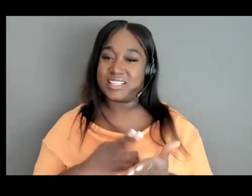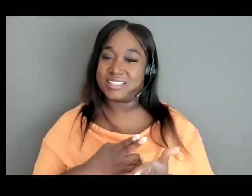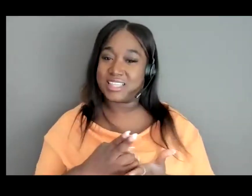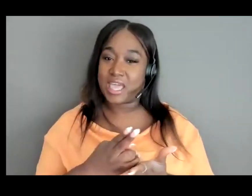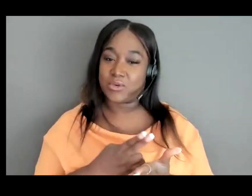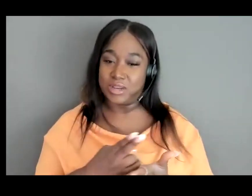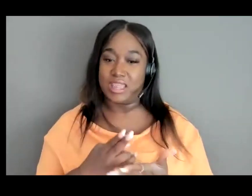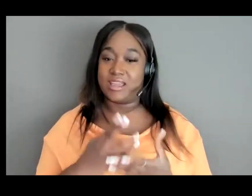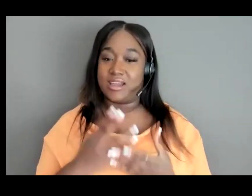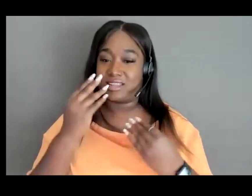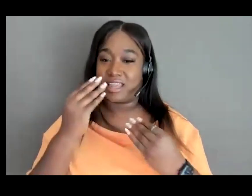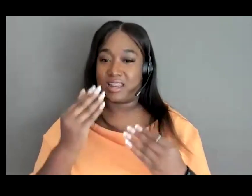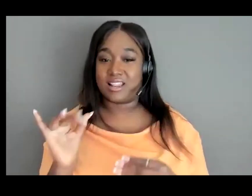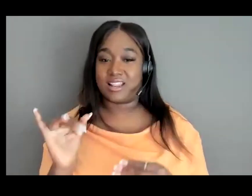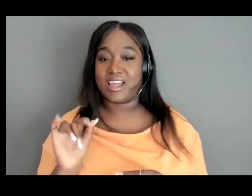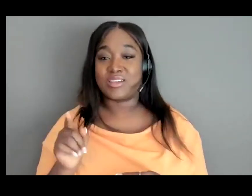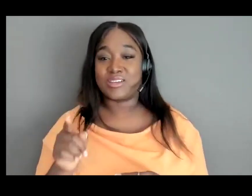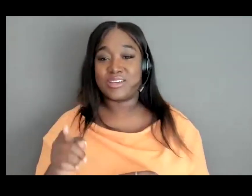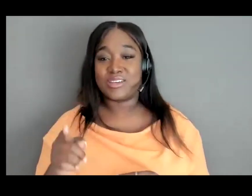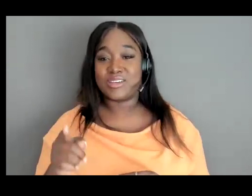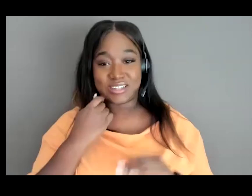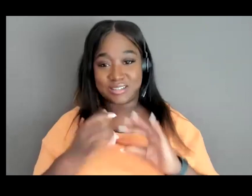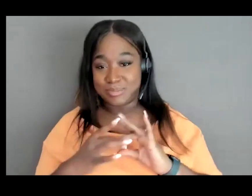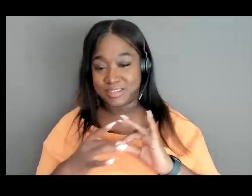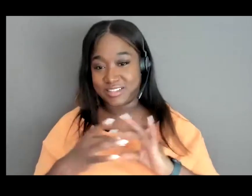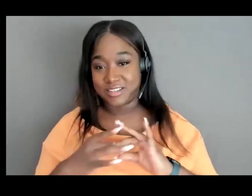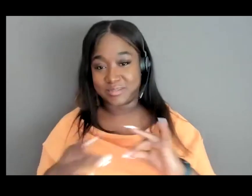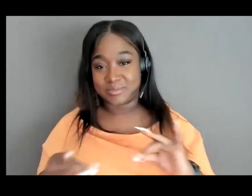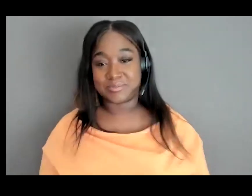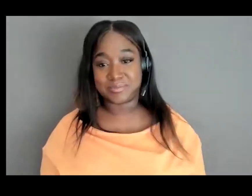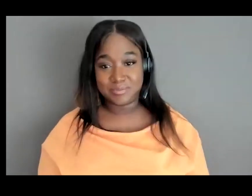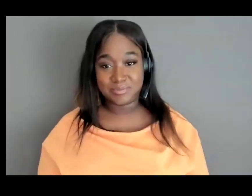level of integrity of data that you just mentioned.